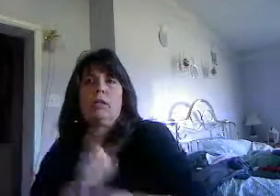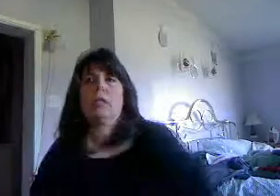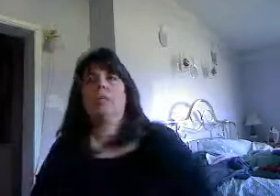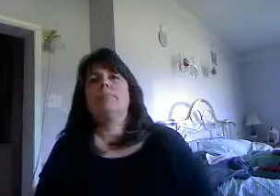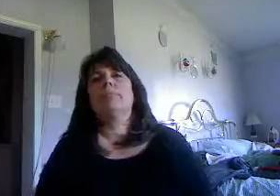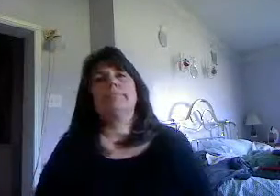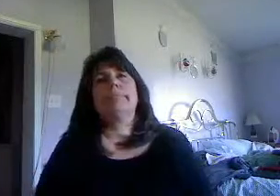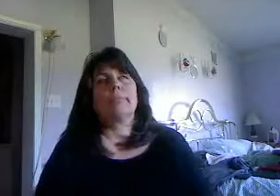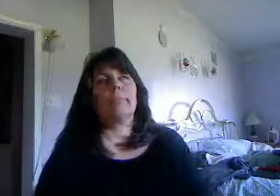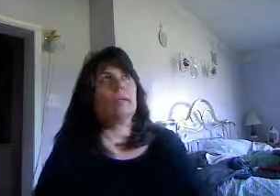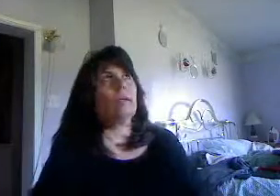it.